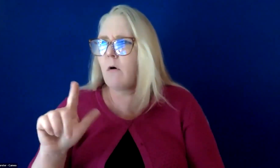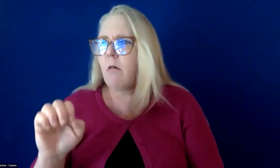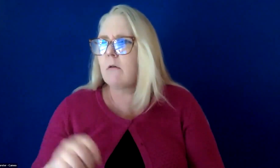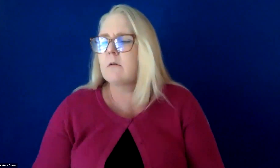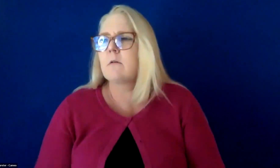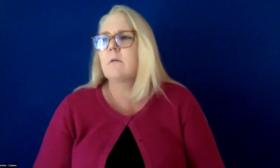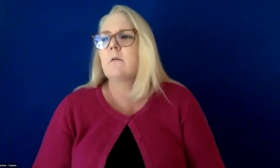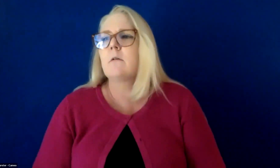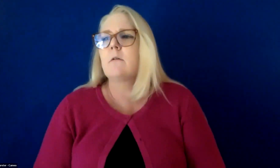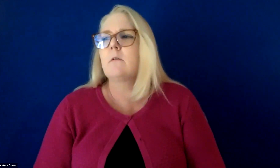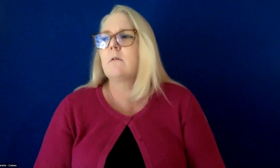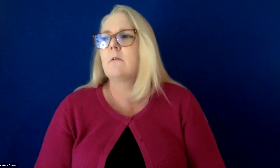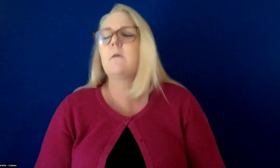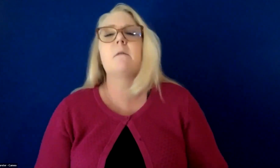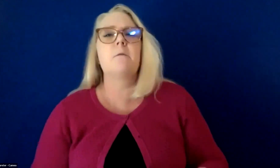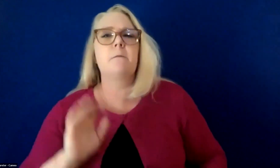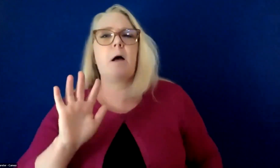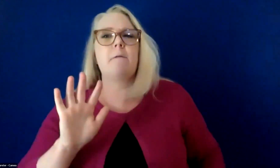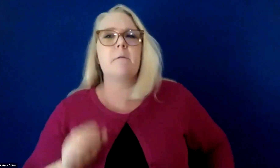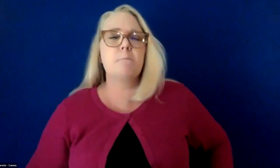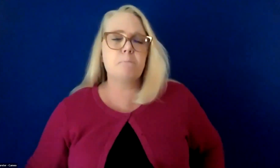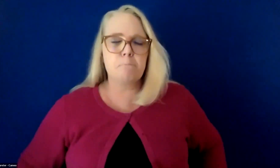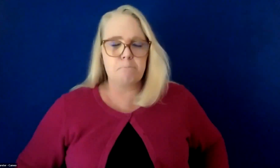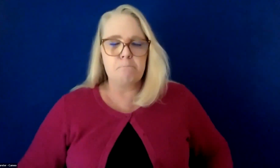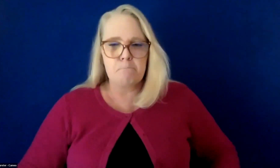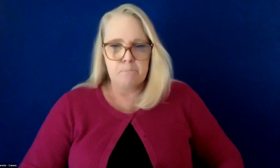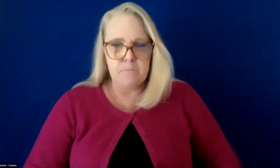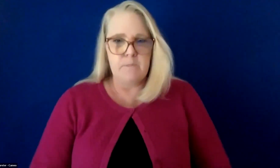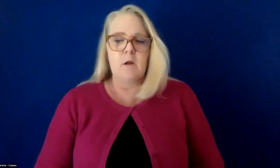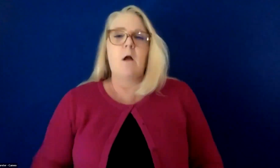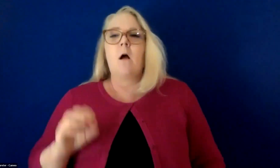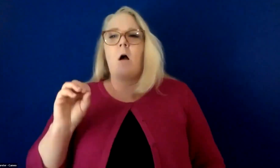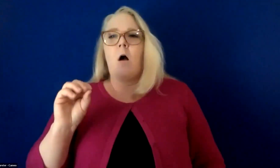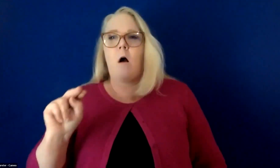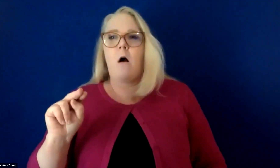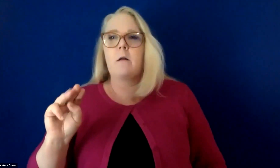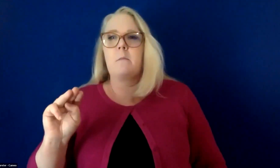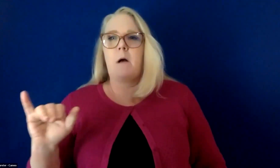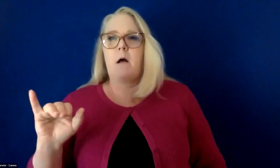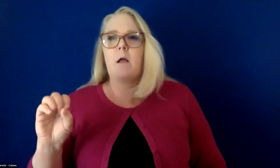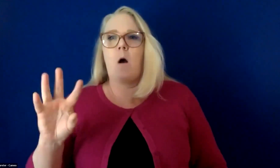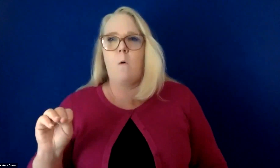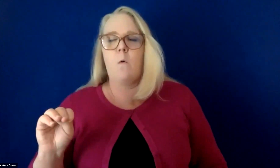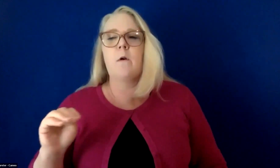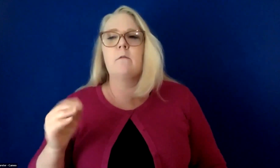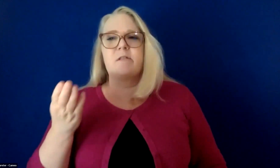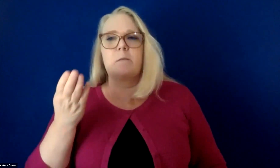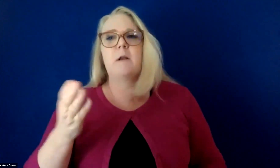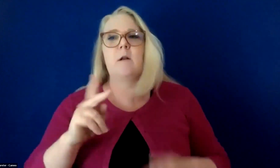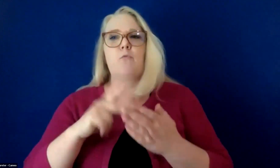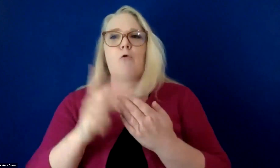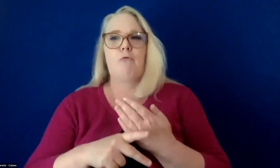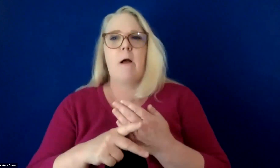have 5, yes. 5, and I think On My Own did a program request to do it too. So I think that might be the next one